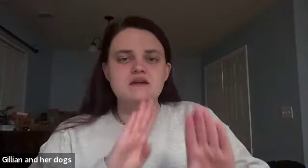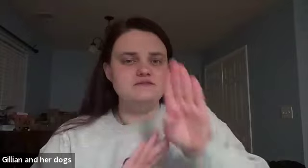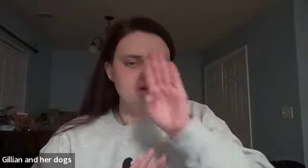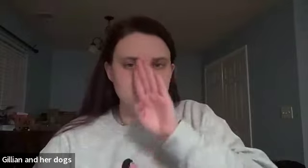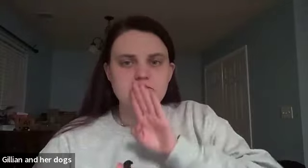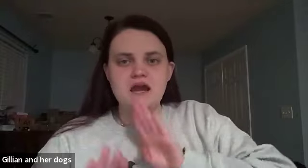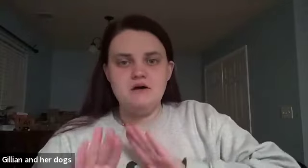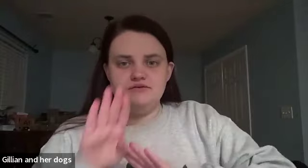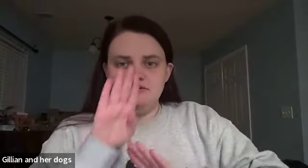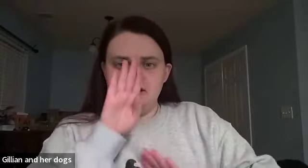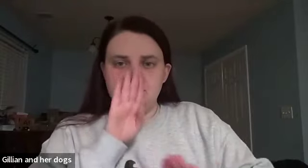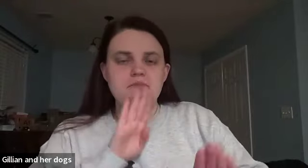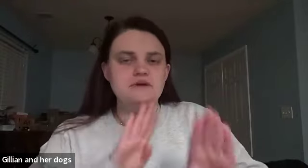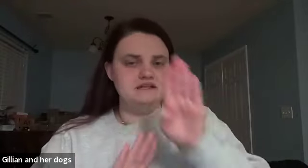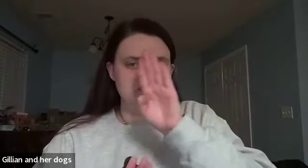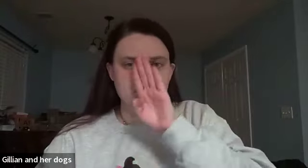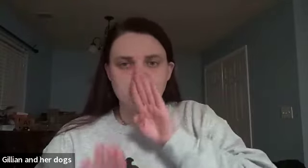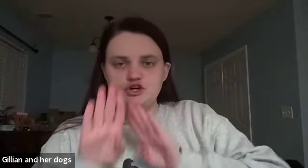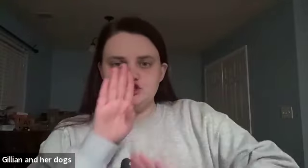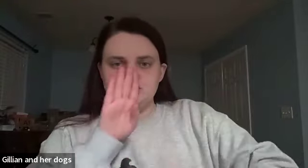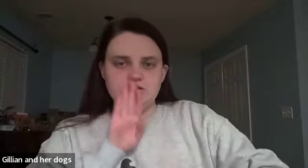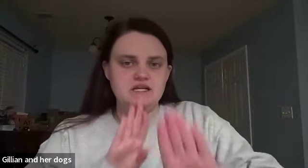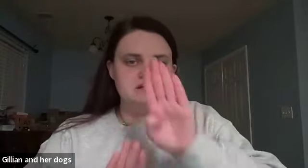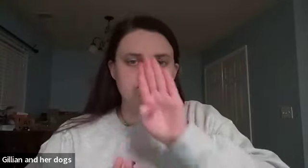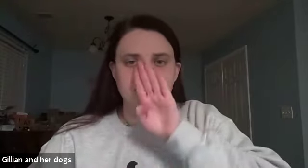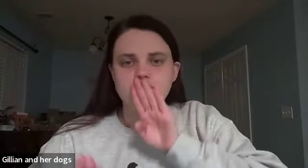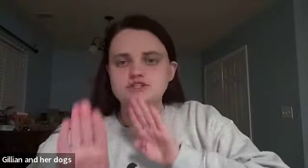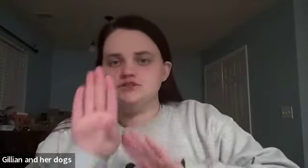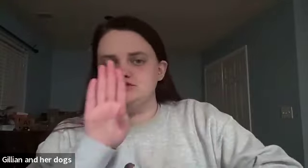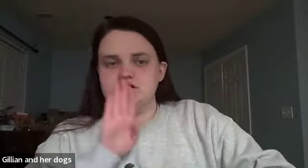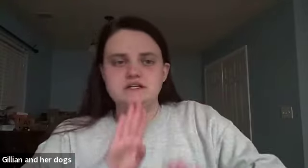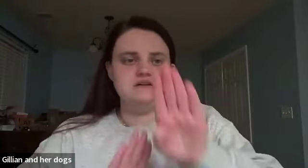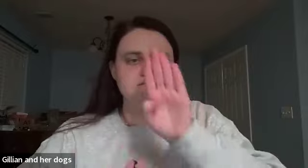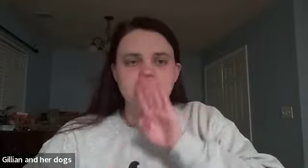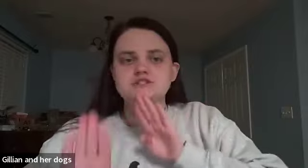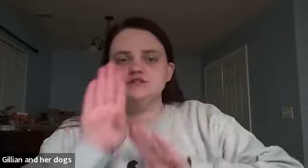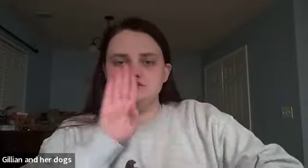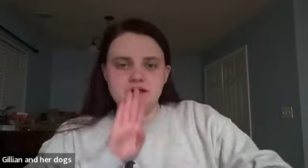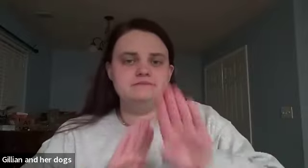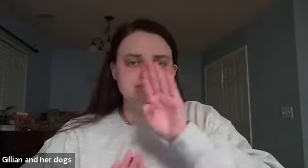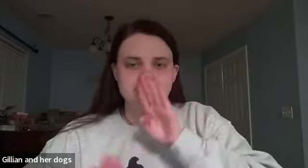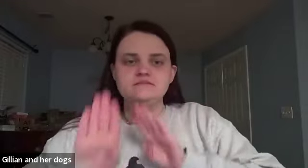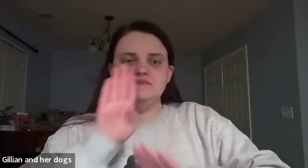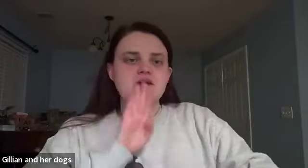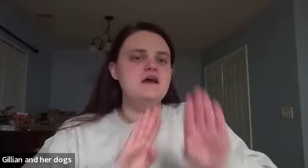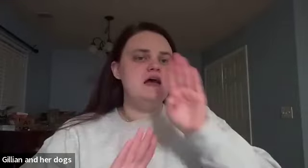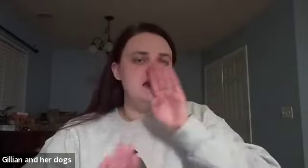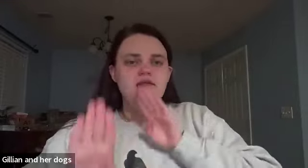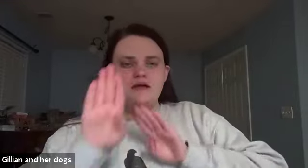them in front of your mouth like you're bumping into them. Frustrated, frustrated, frustrated. And